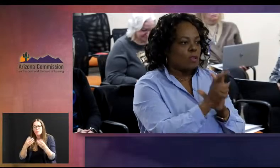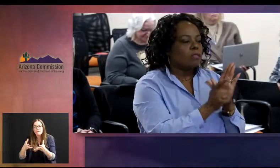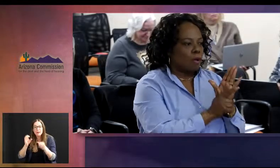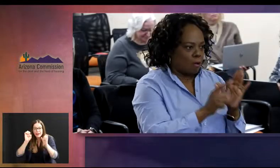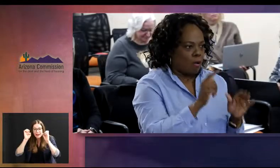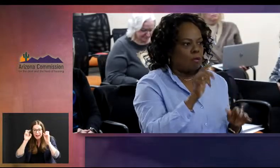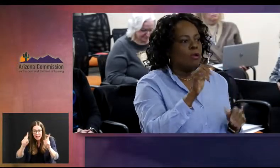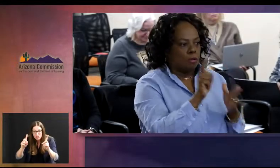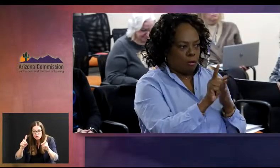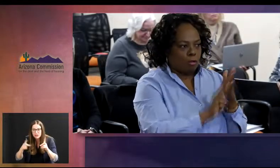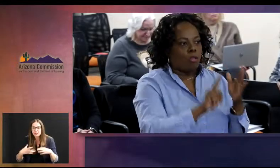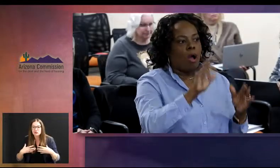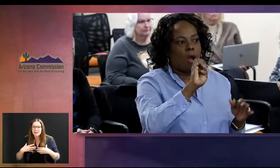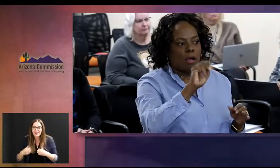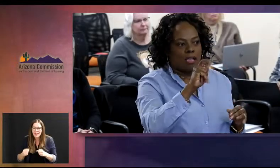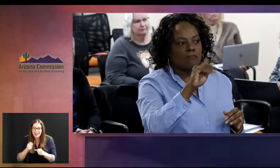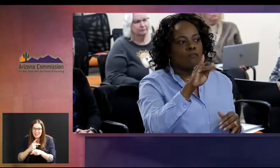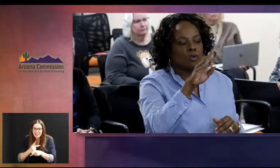and enforcement,